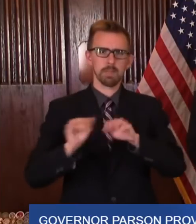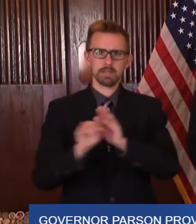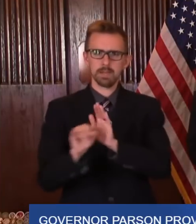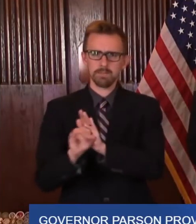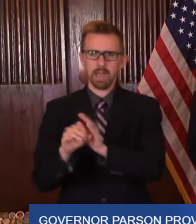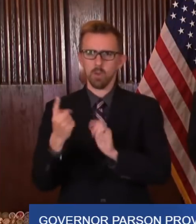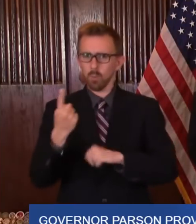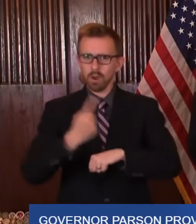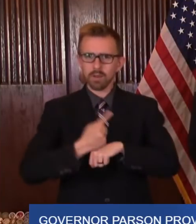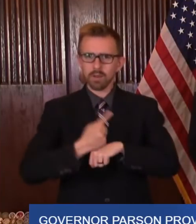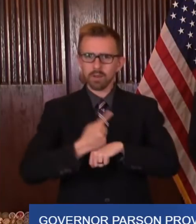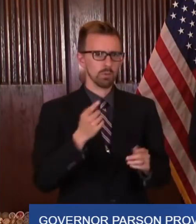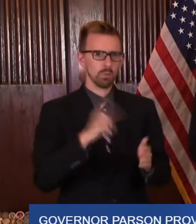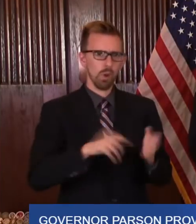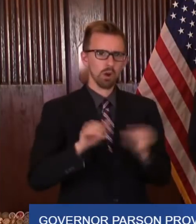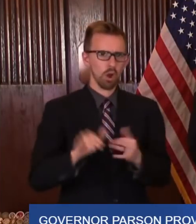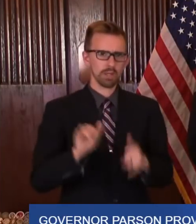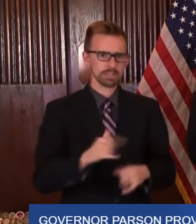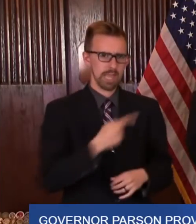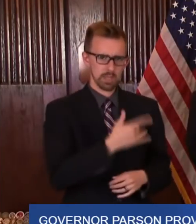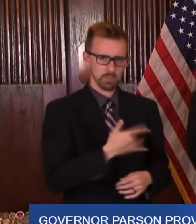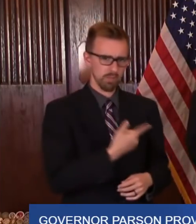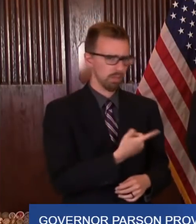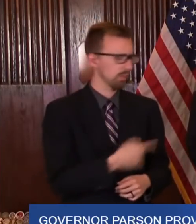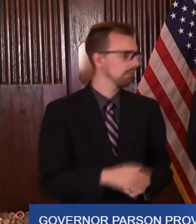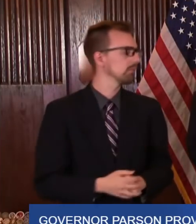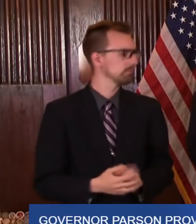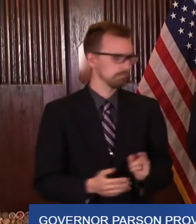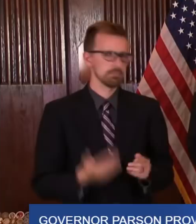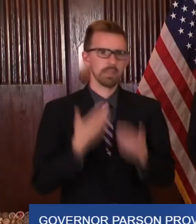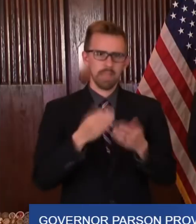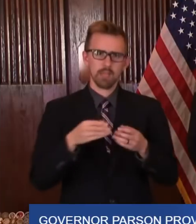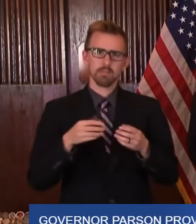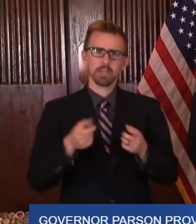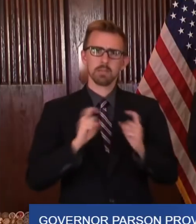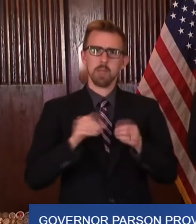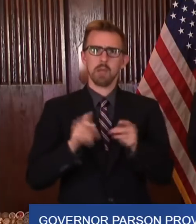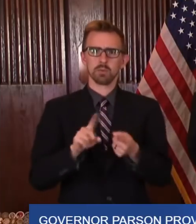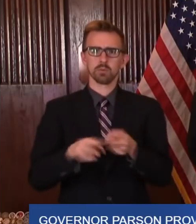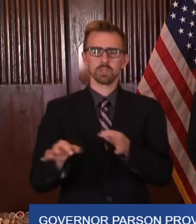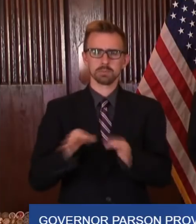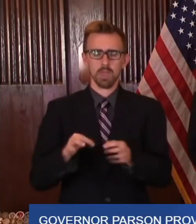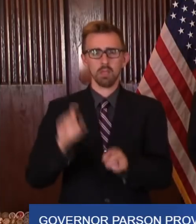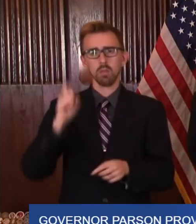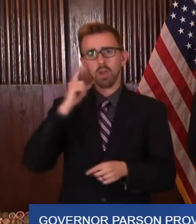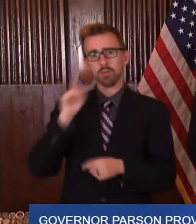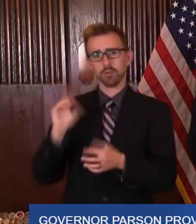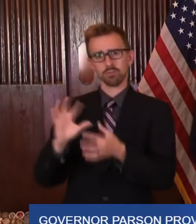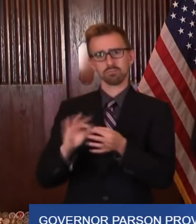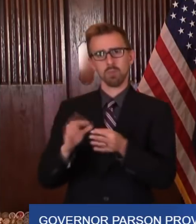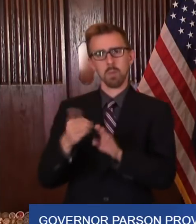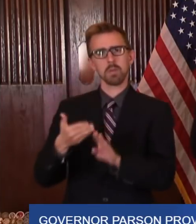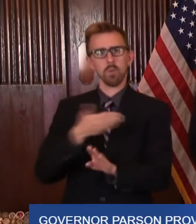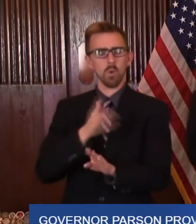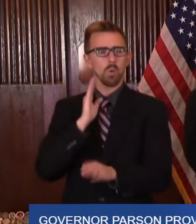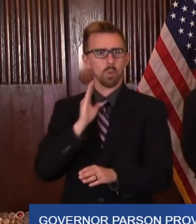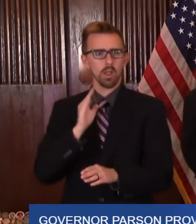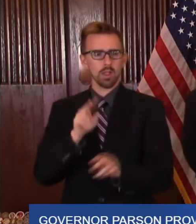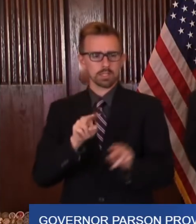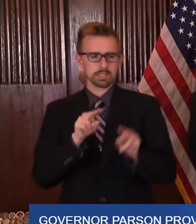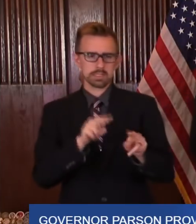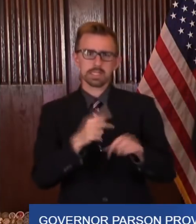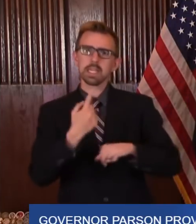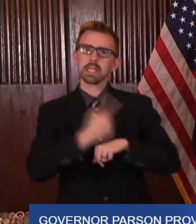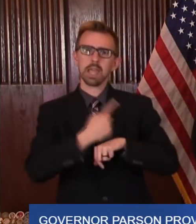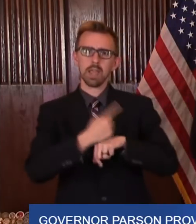you attribute to that increase today? Lucas, thanks for giving me a chance to explain. You know, the governor has said previously that you'll see these